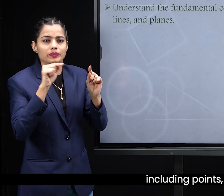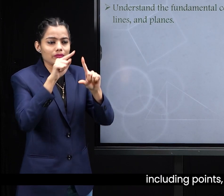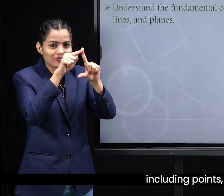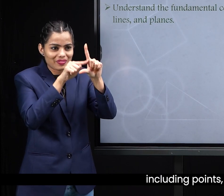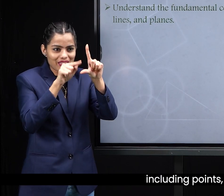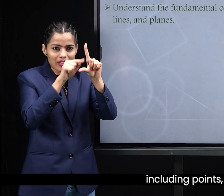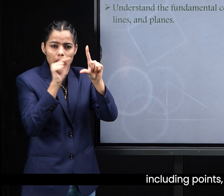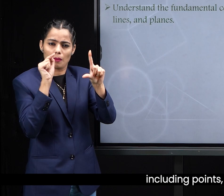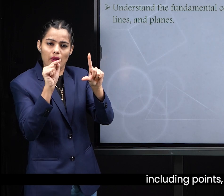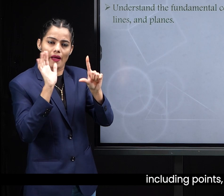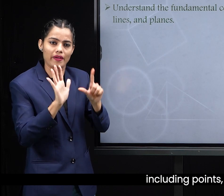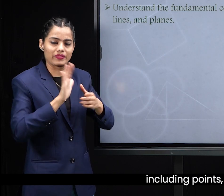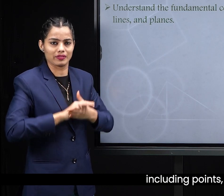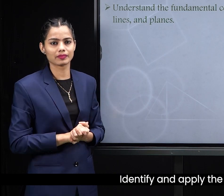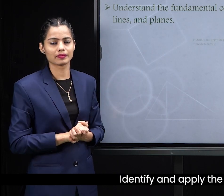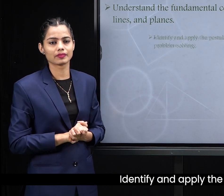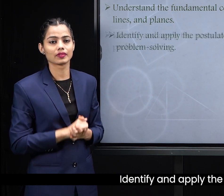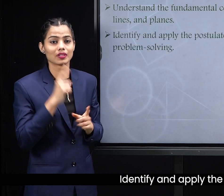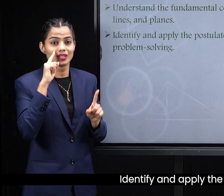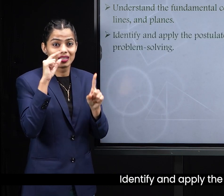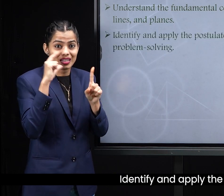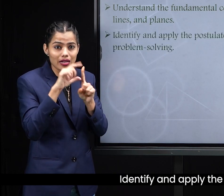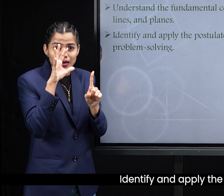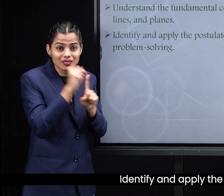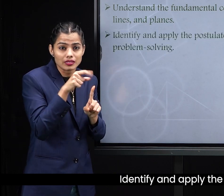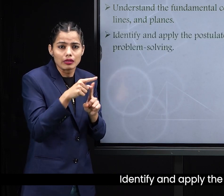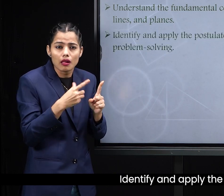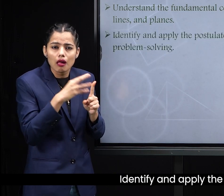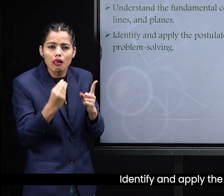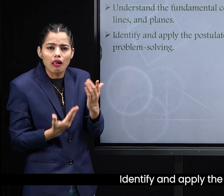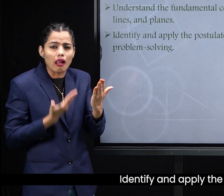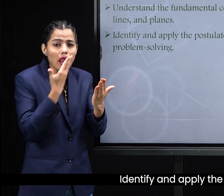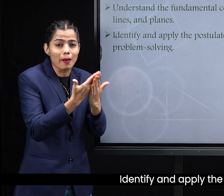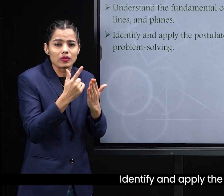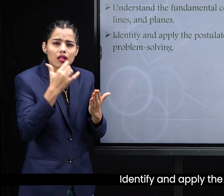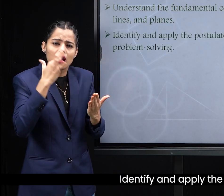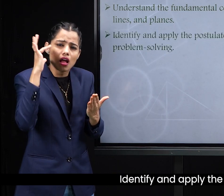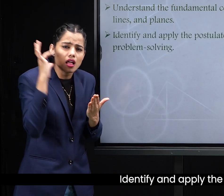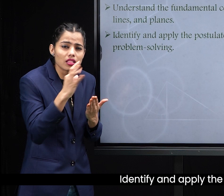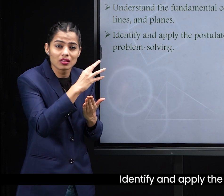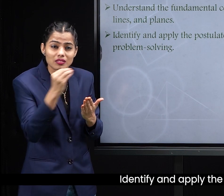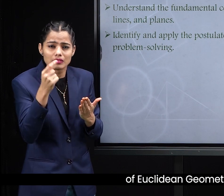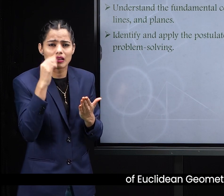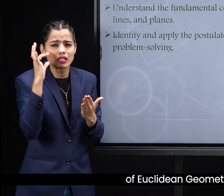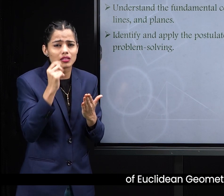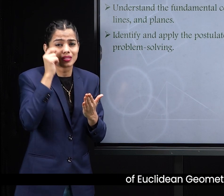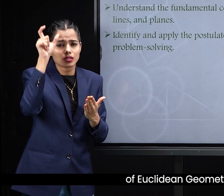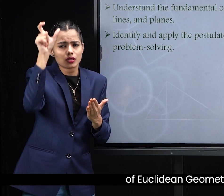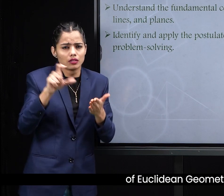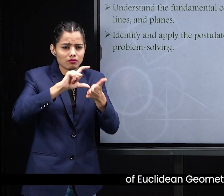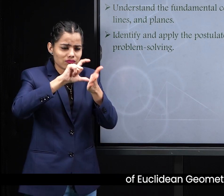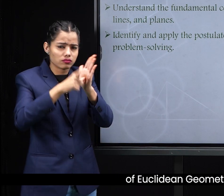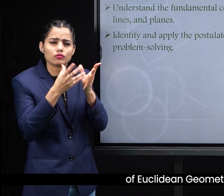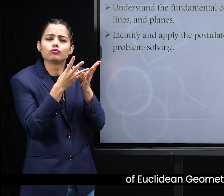points, lines, and planes. Identify and apply the postulates and axioms of